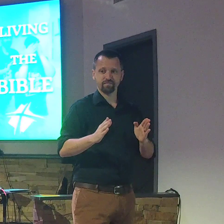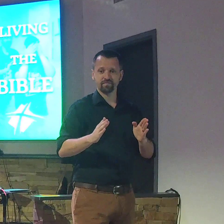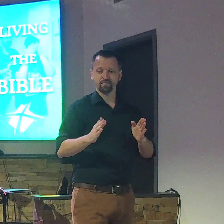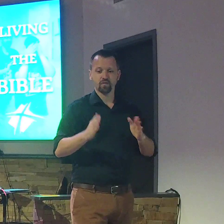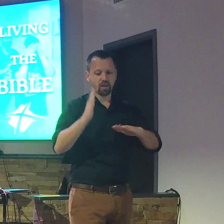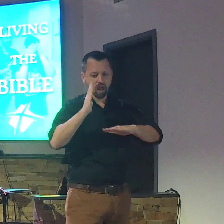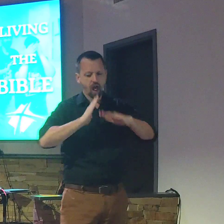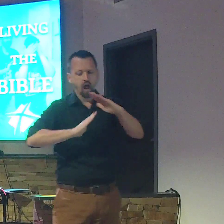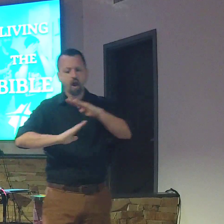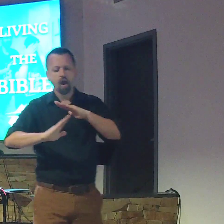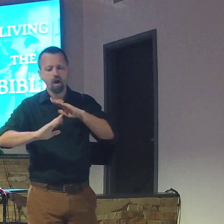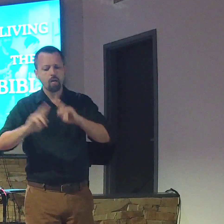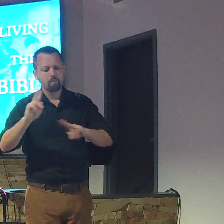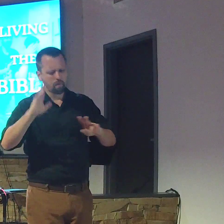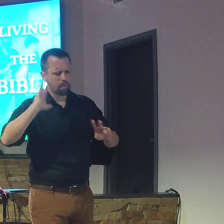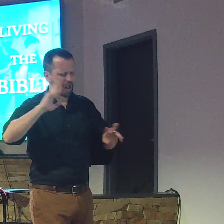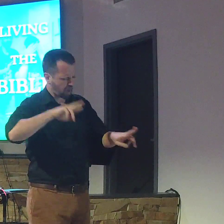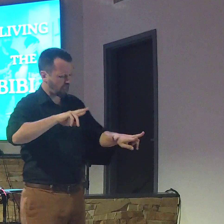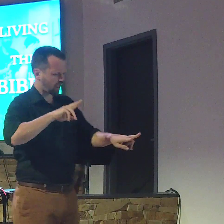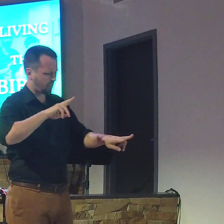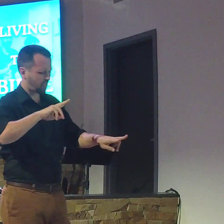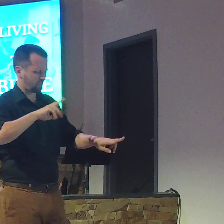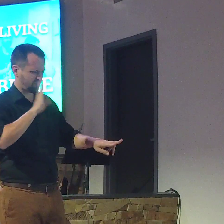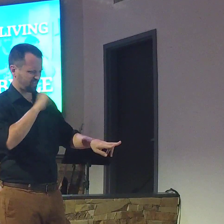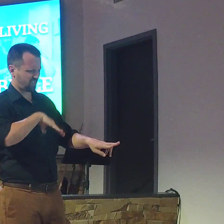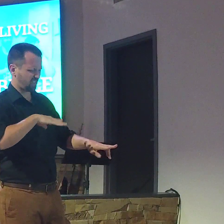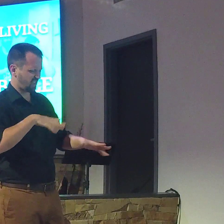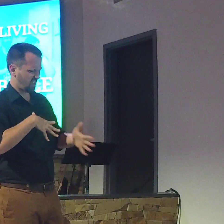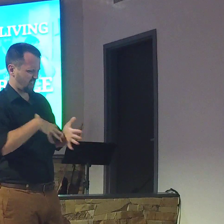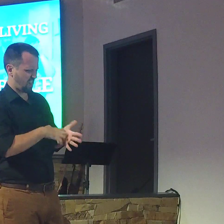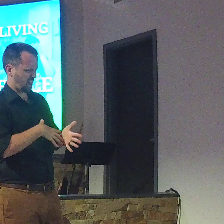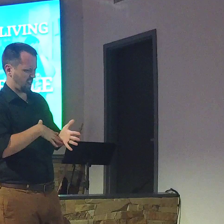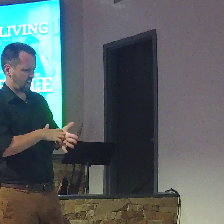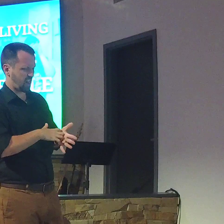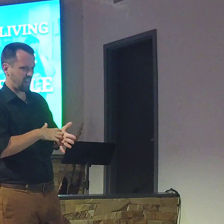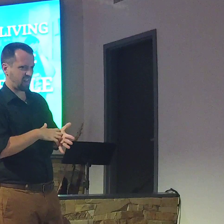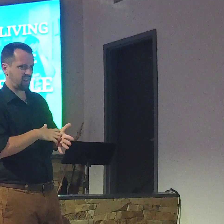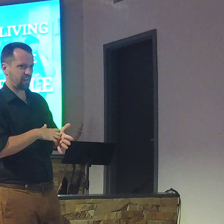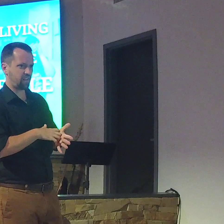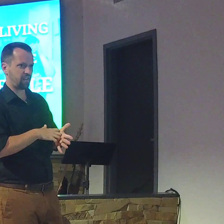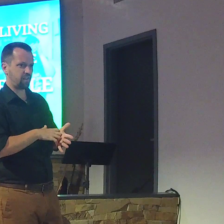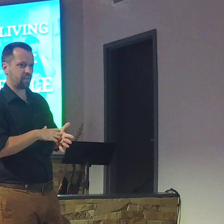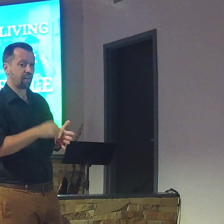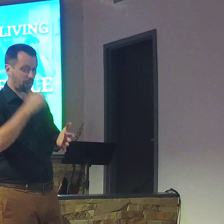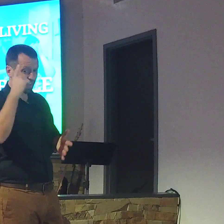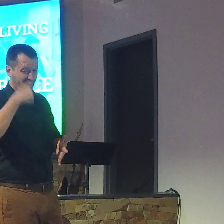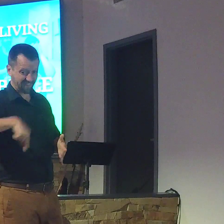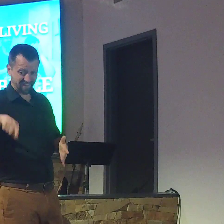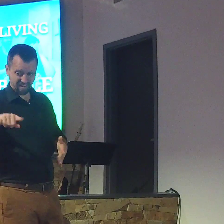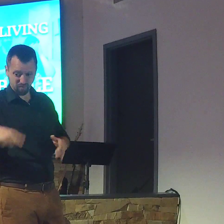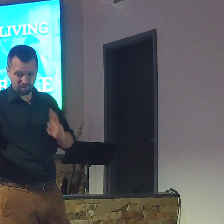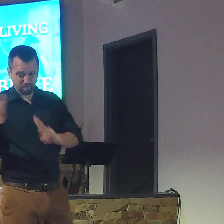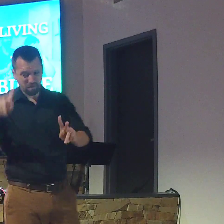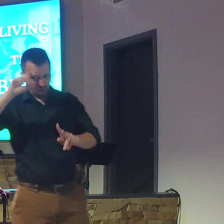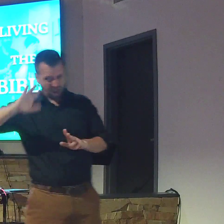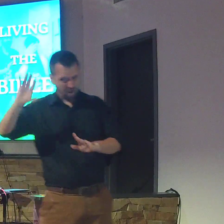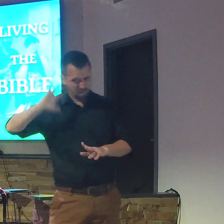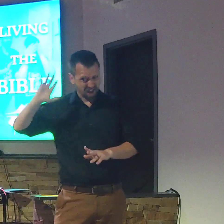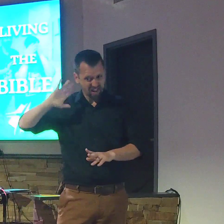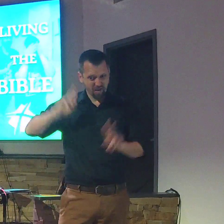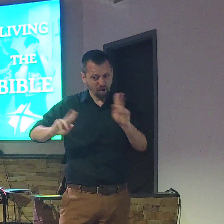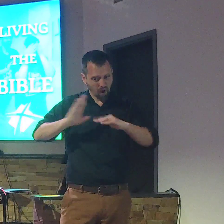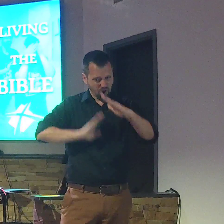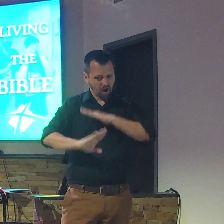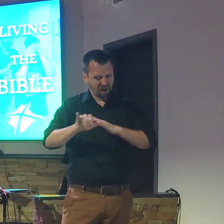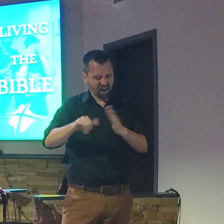it was unnatural to do so. So they looked at anyone that was humble as weak. So when Paul wanted a word